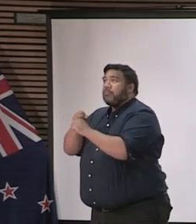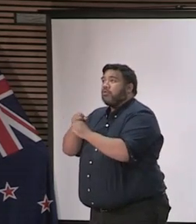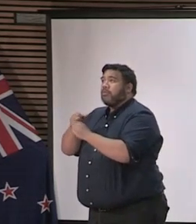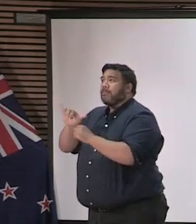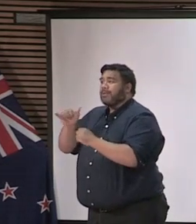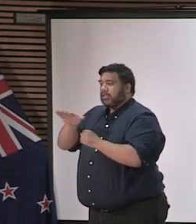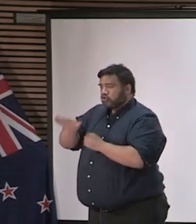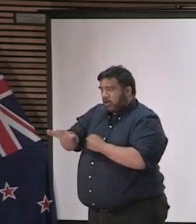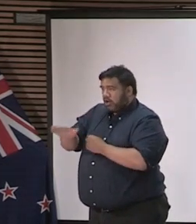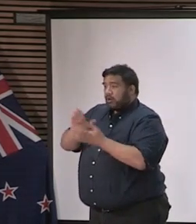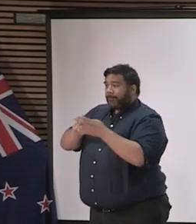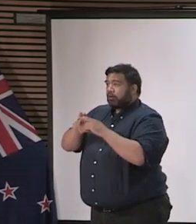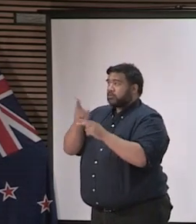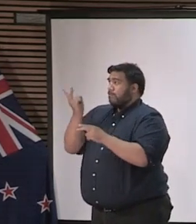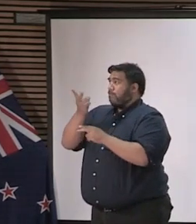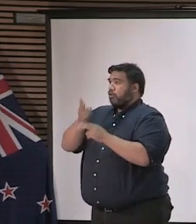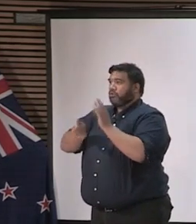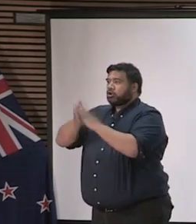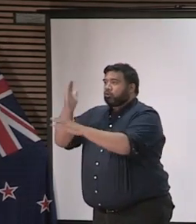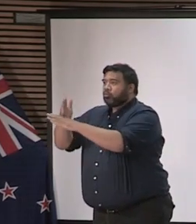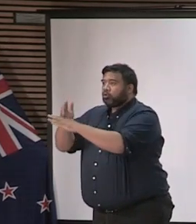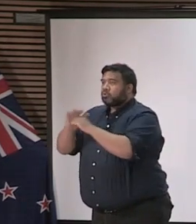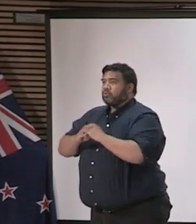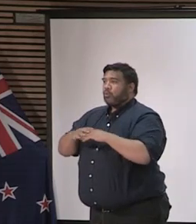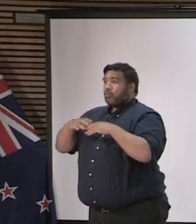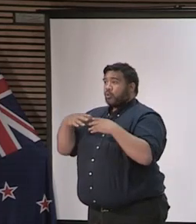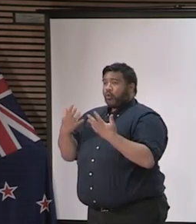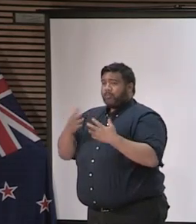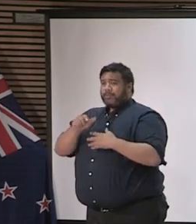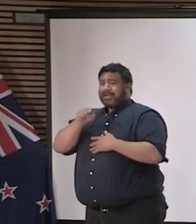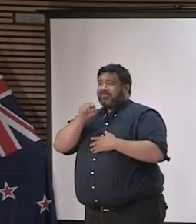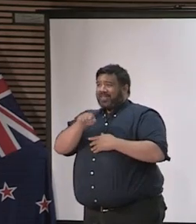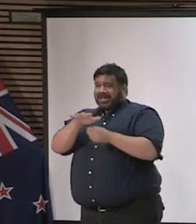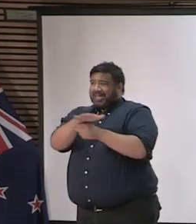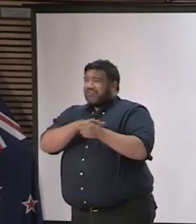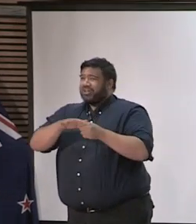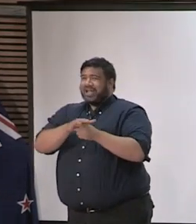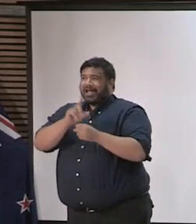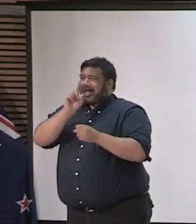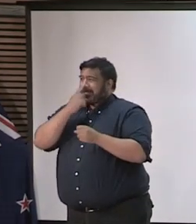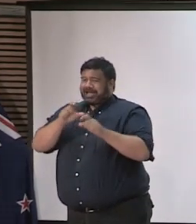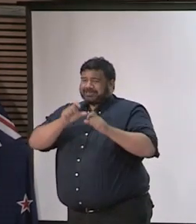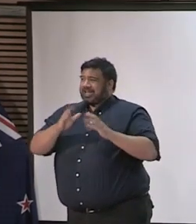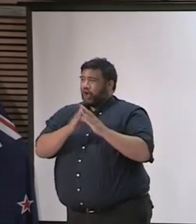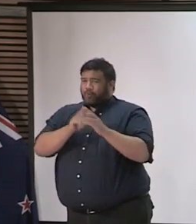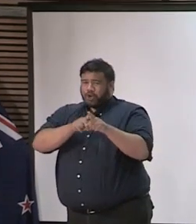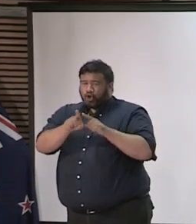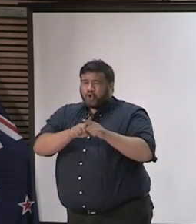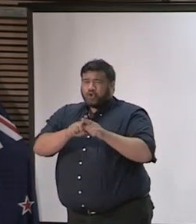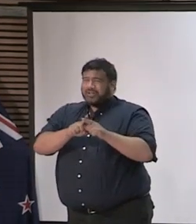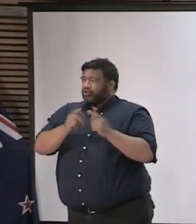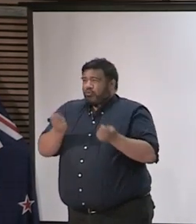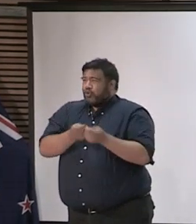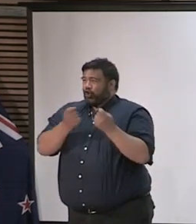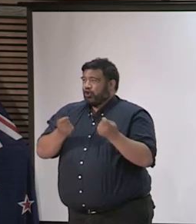go back to work or where distance learning isn't an option? So obviously, where both parents have to go back to